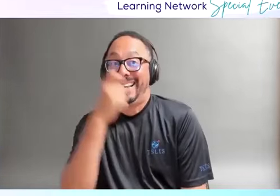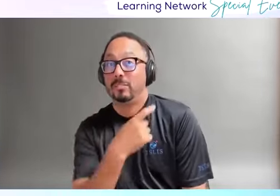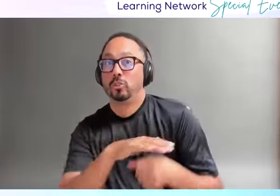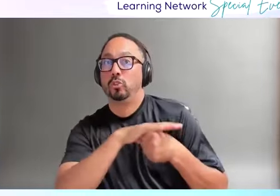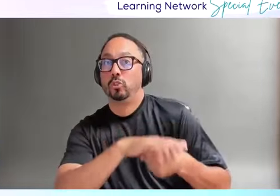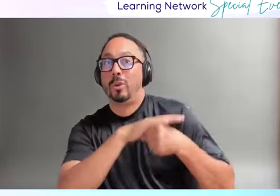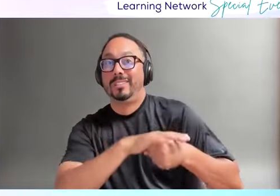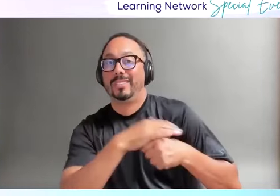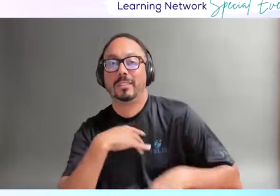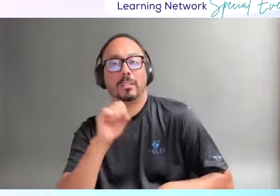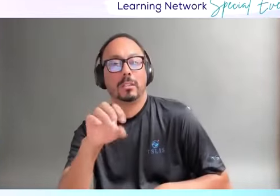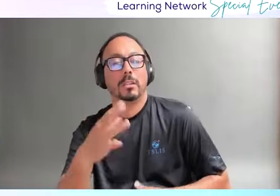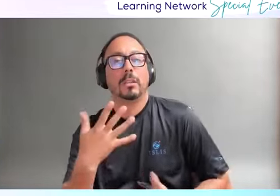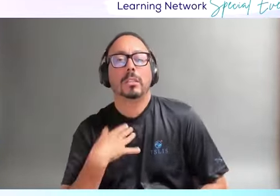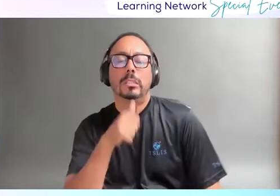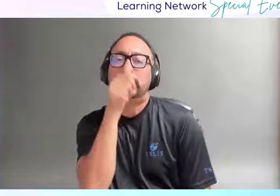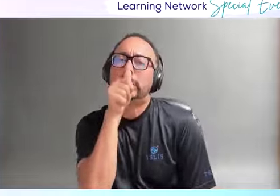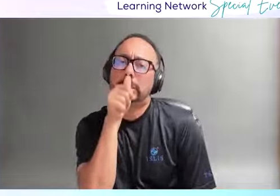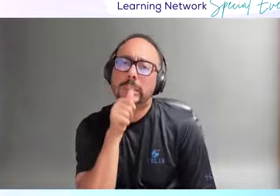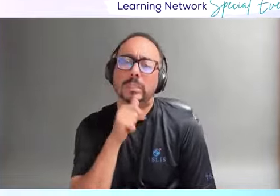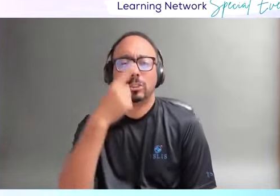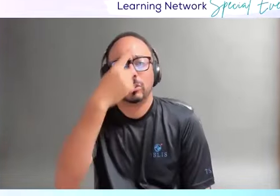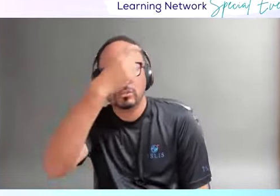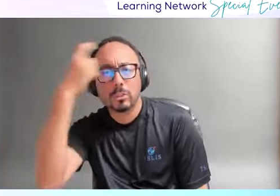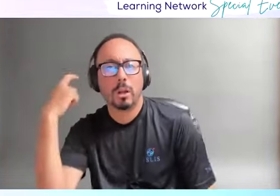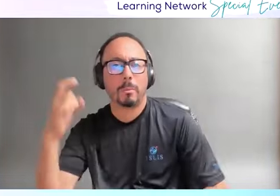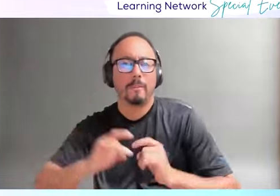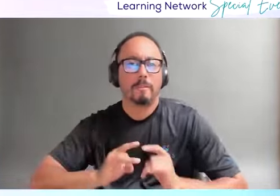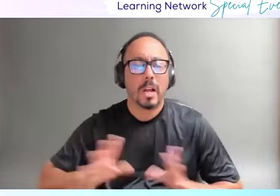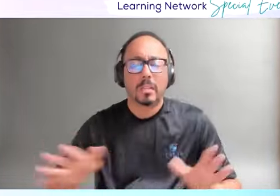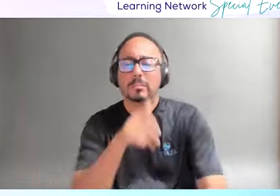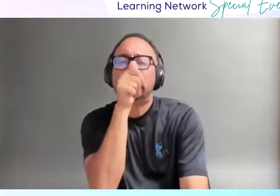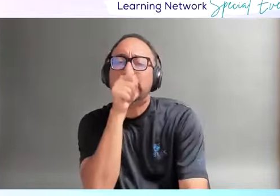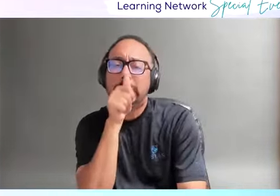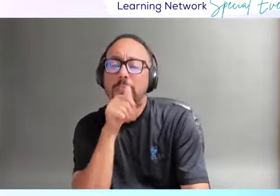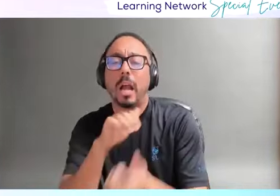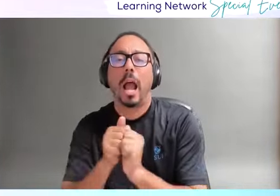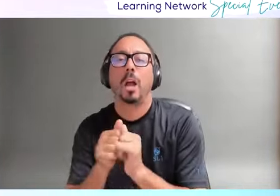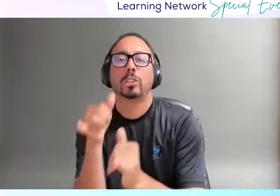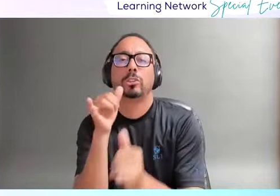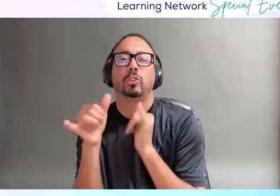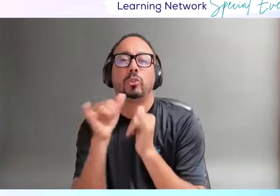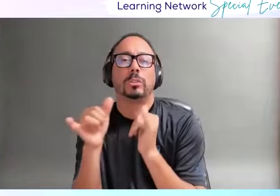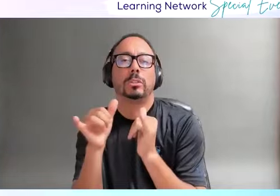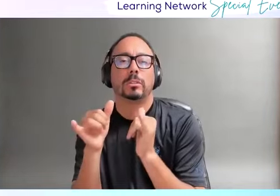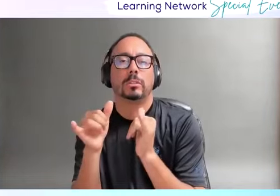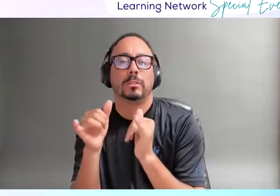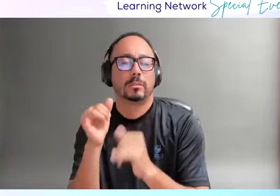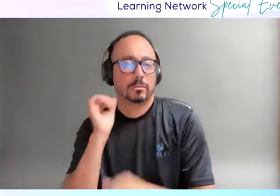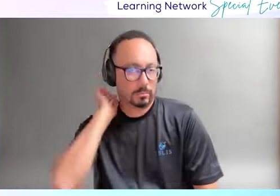mentioned about coping with trauma and violence. And never to be ignored, the stigma that's attached